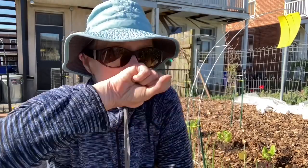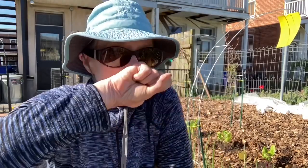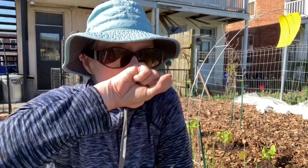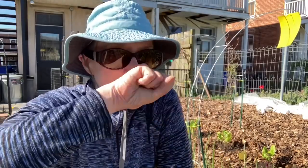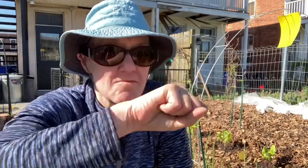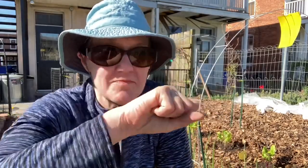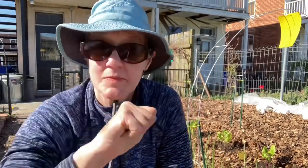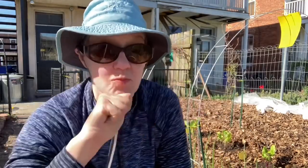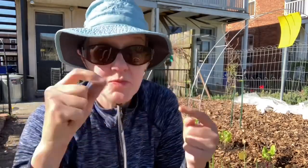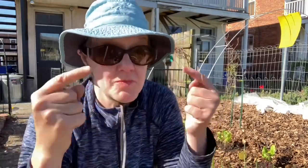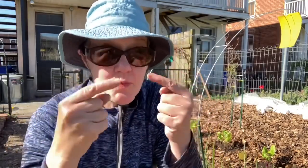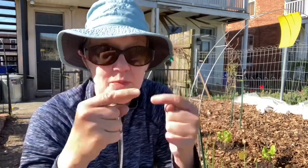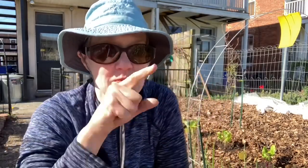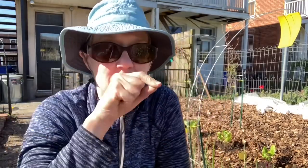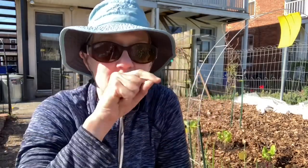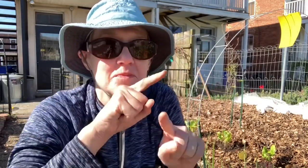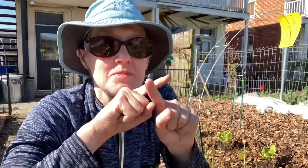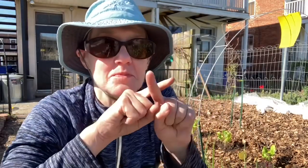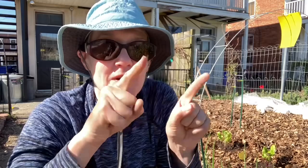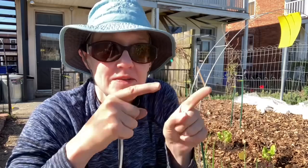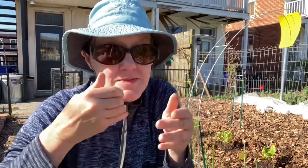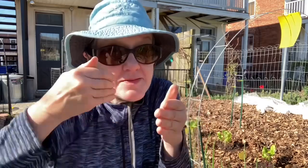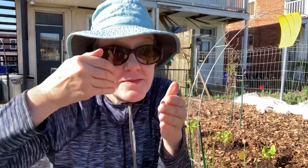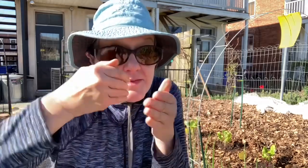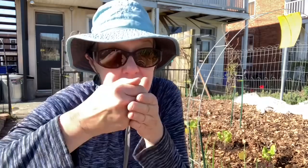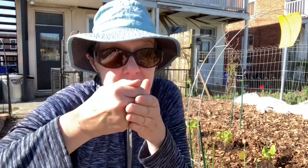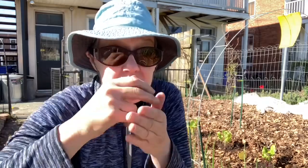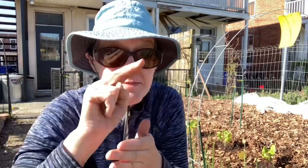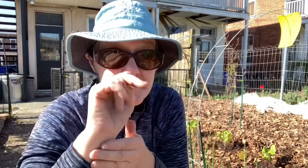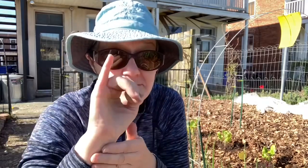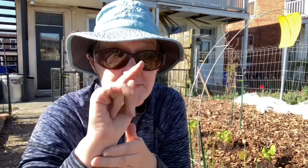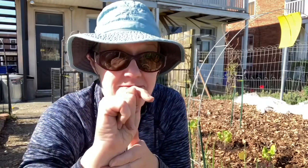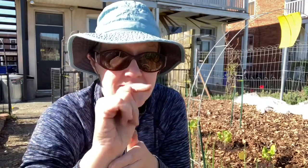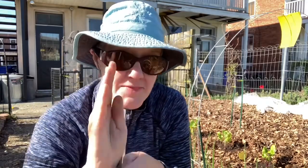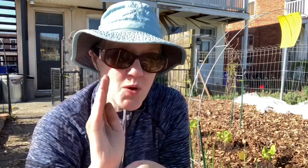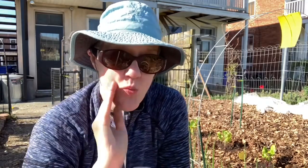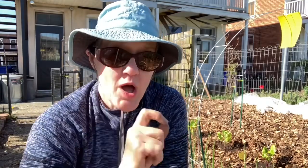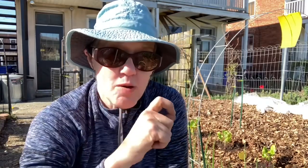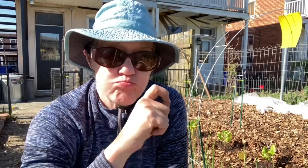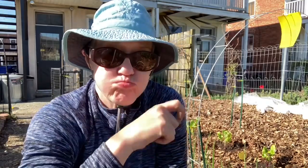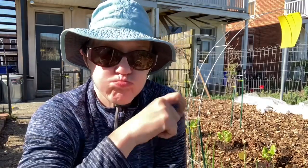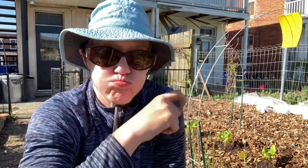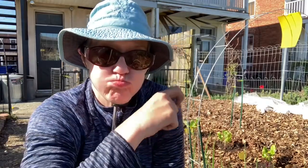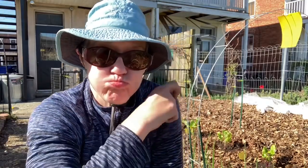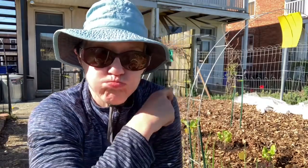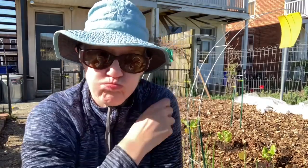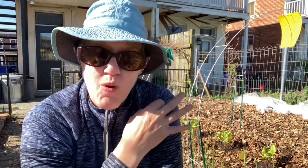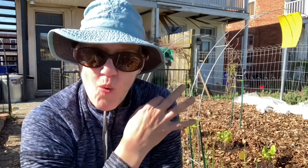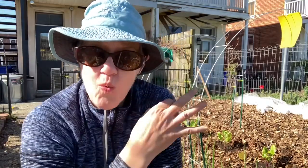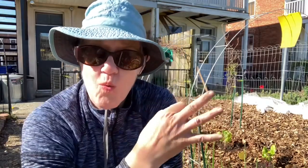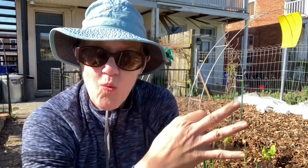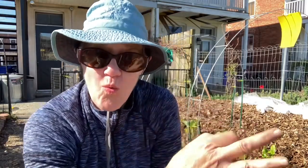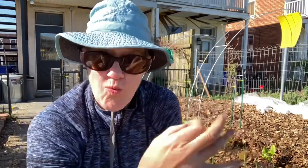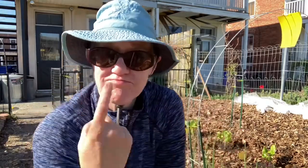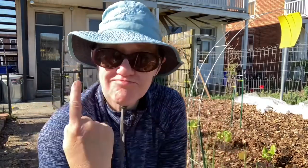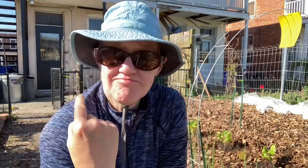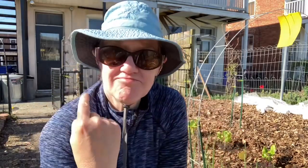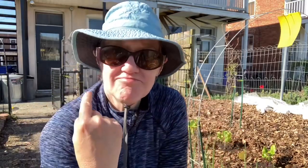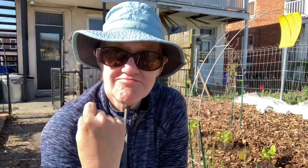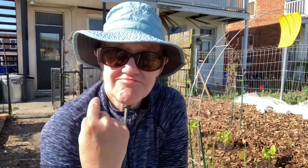careful because the birds love this stuff. Now, it won't hurt them, but if I put the Sluggo down near the net, they will poke